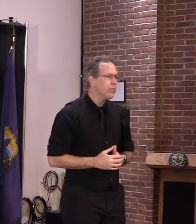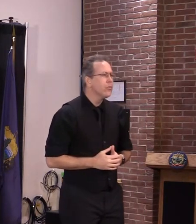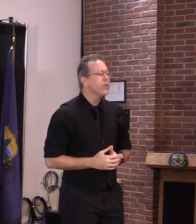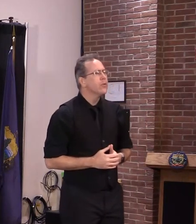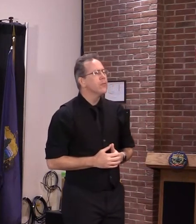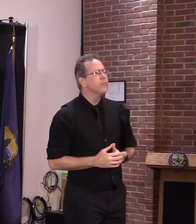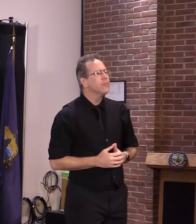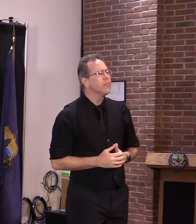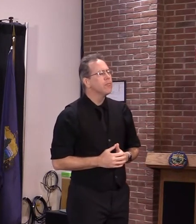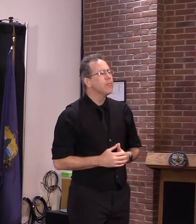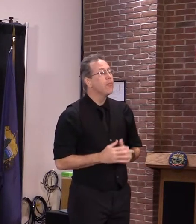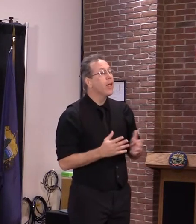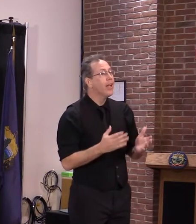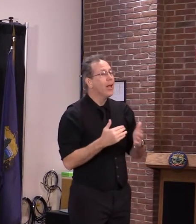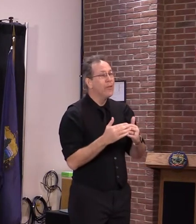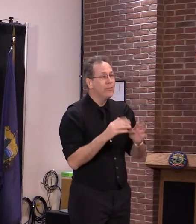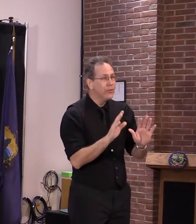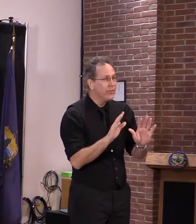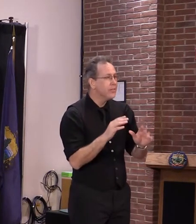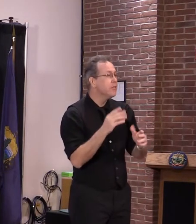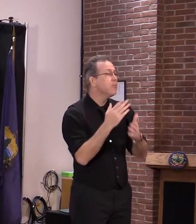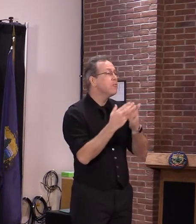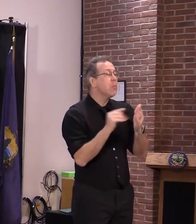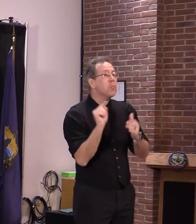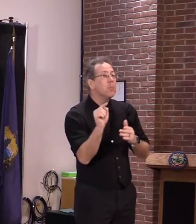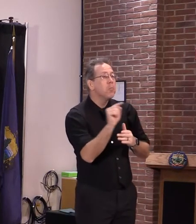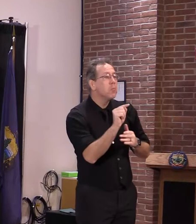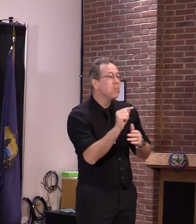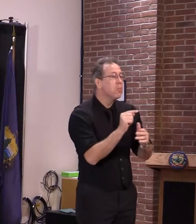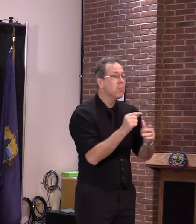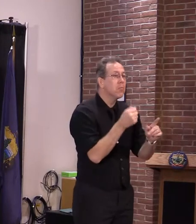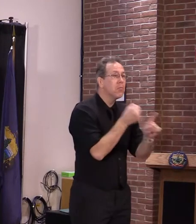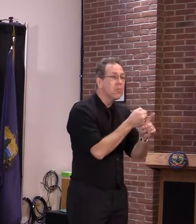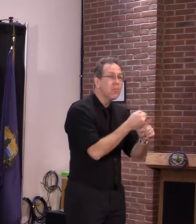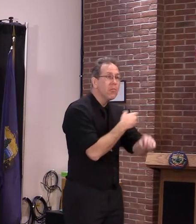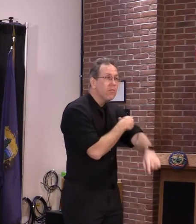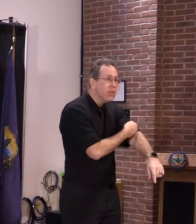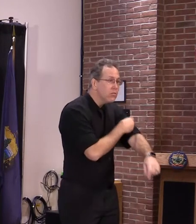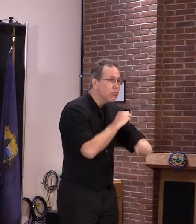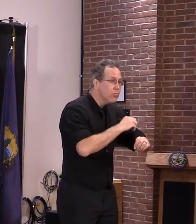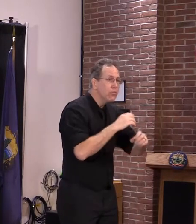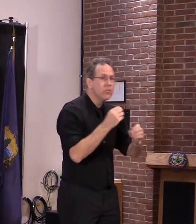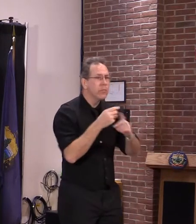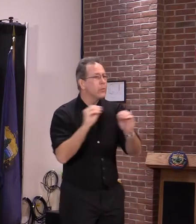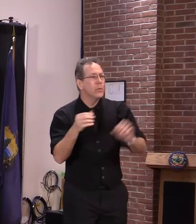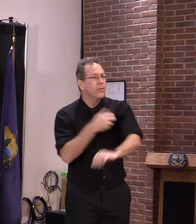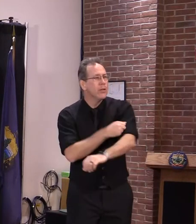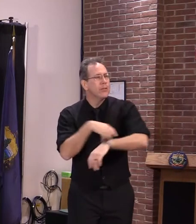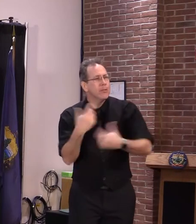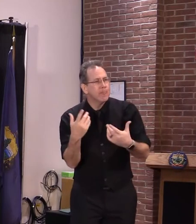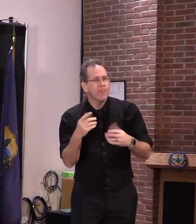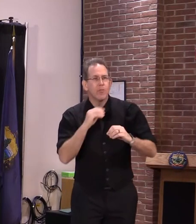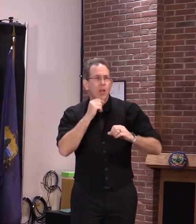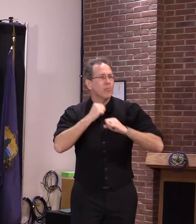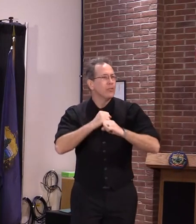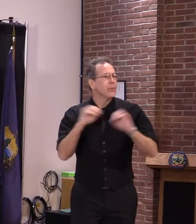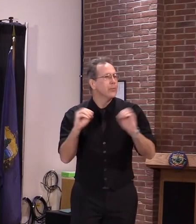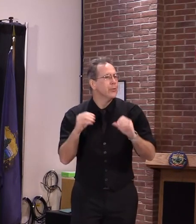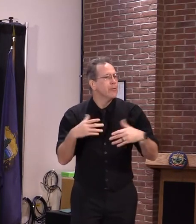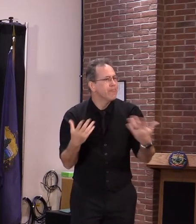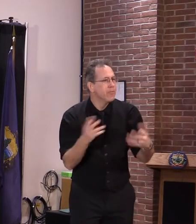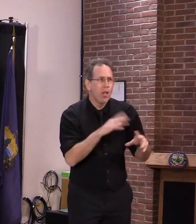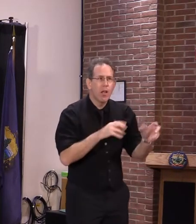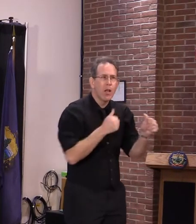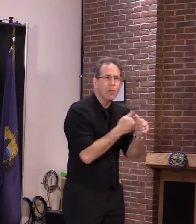protected the more up-to-date you are. So I think we've seen over the last few weeks